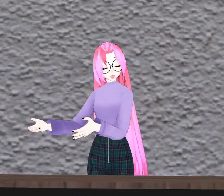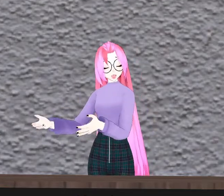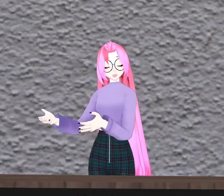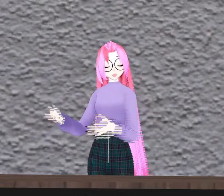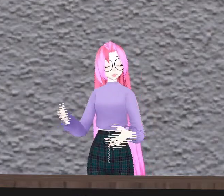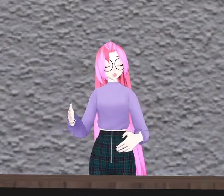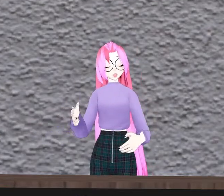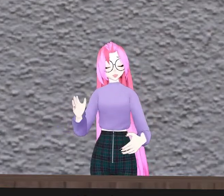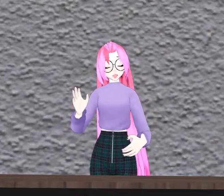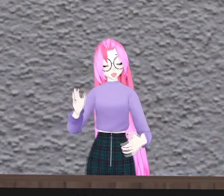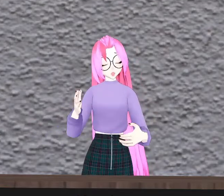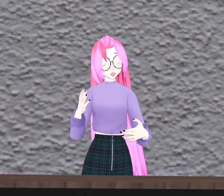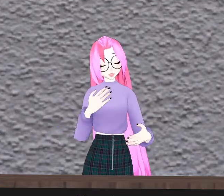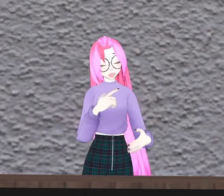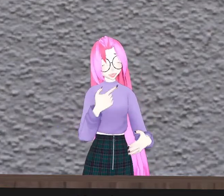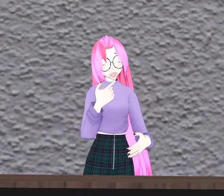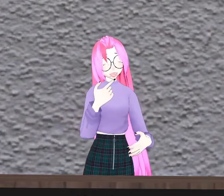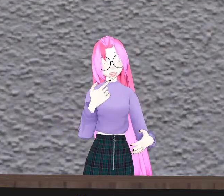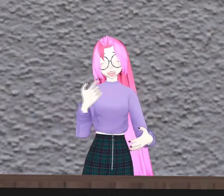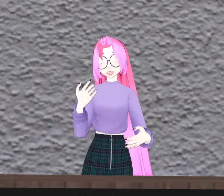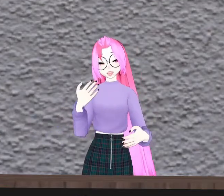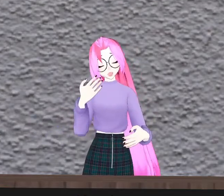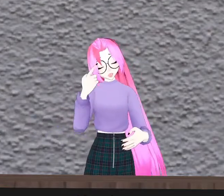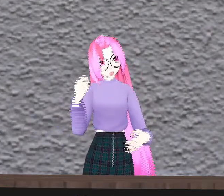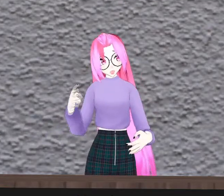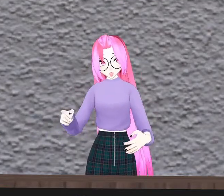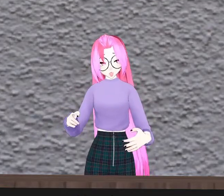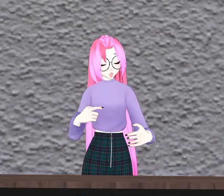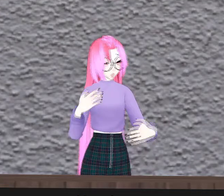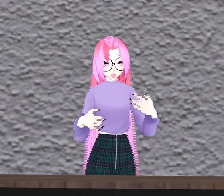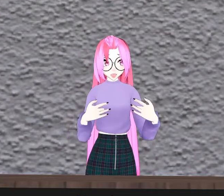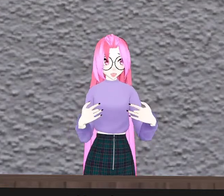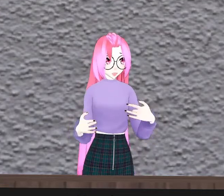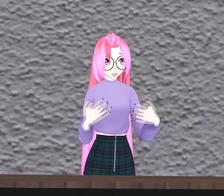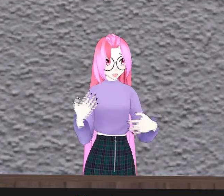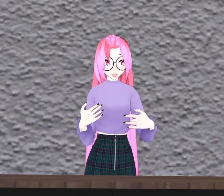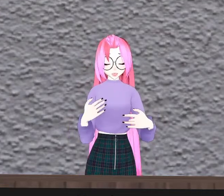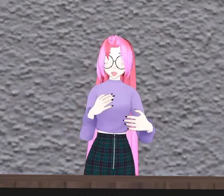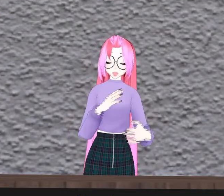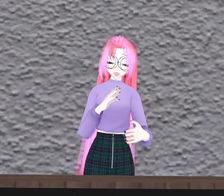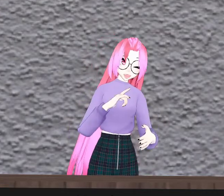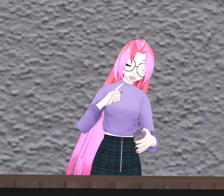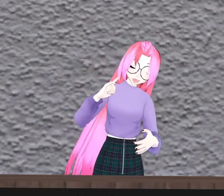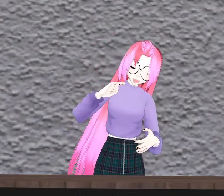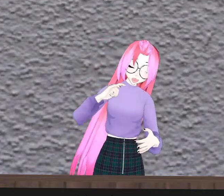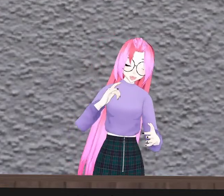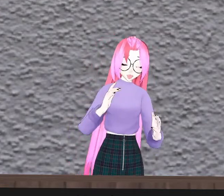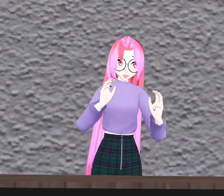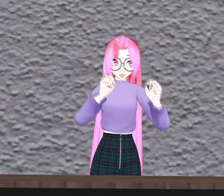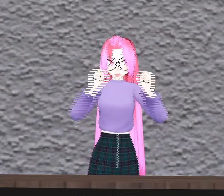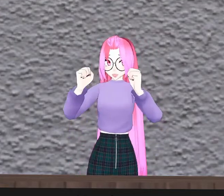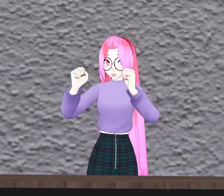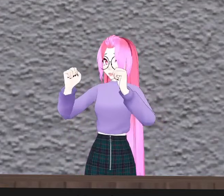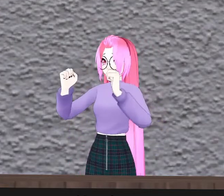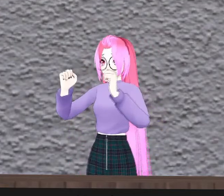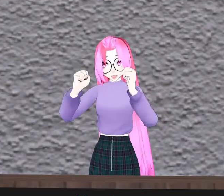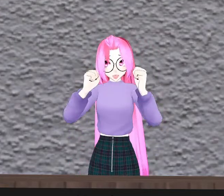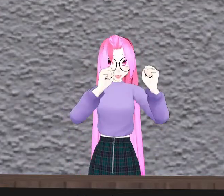Omar. So let's say because Omar is such an excited person, this deaf person would give him a name sign with 2